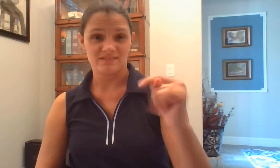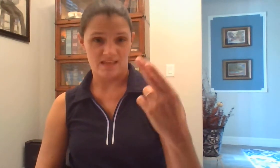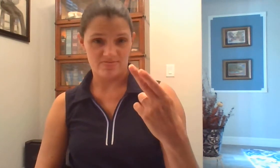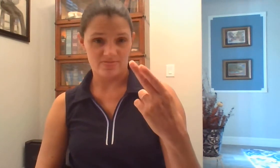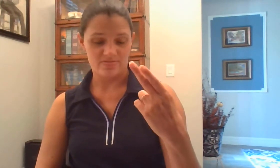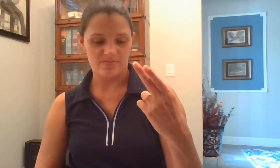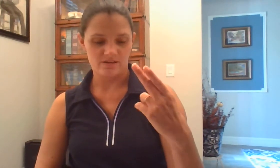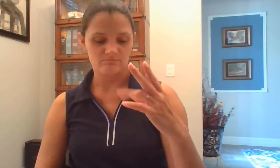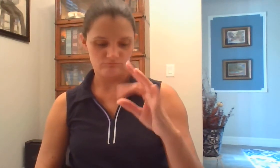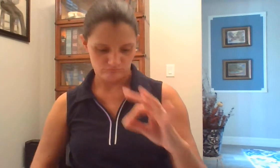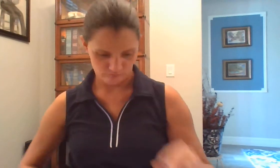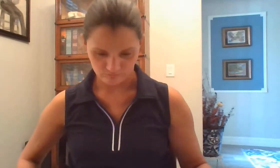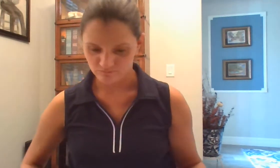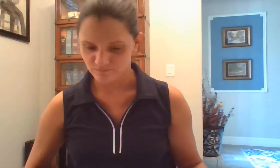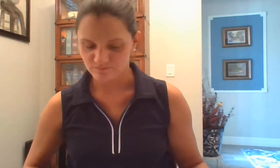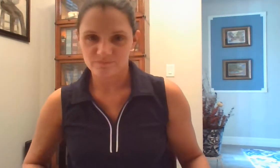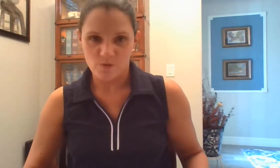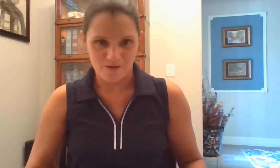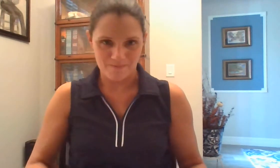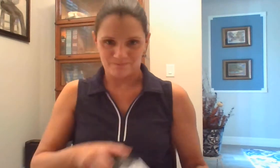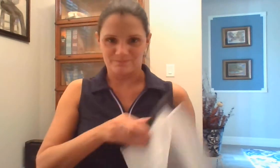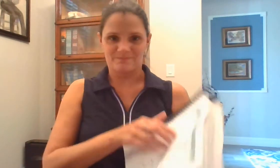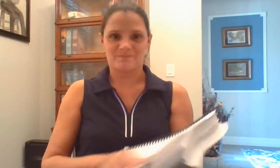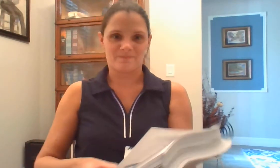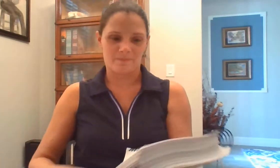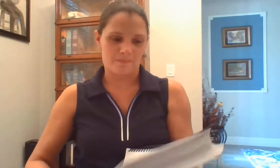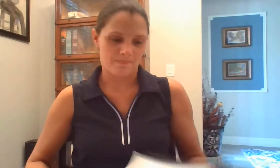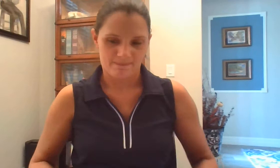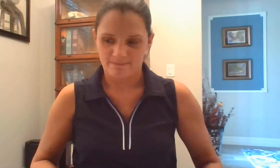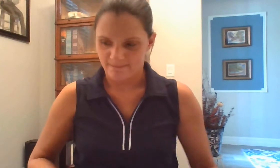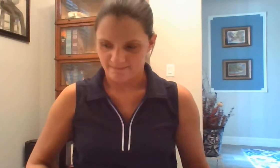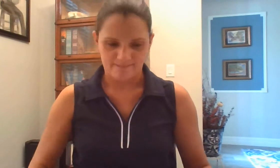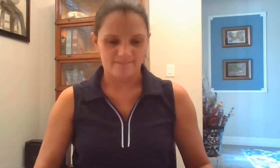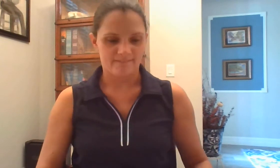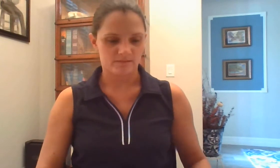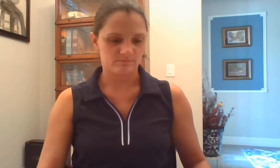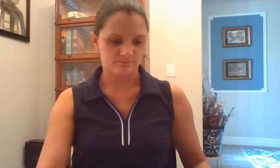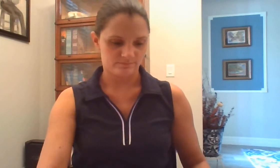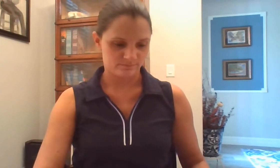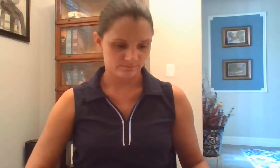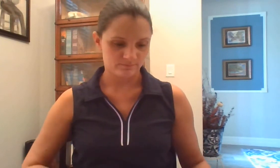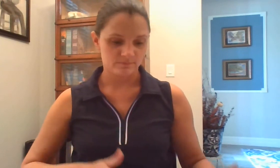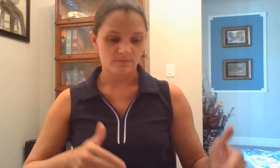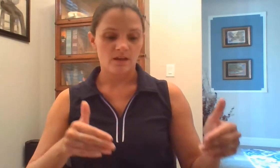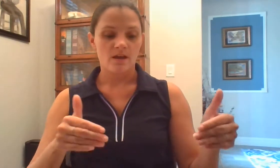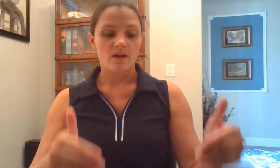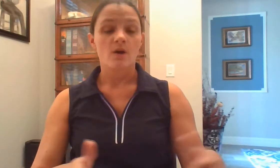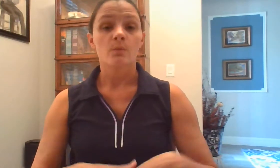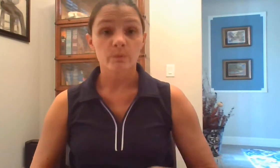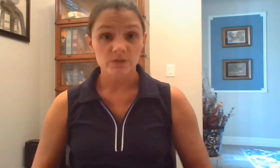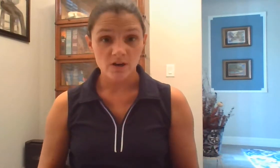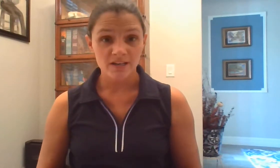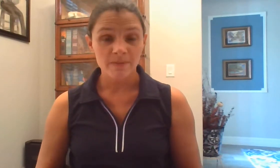and we're talking about